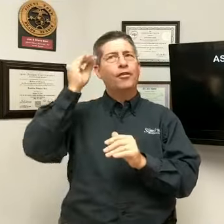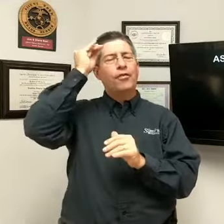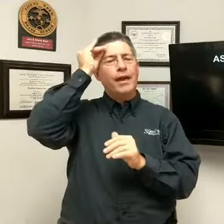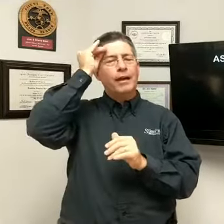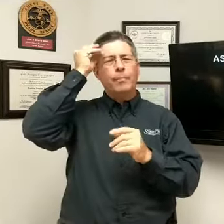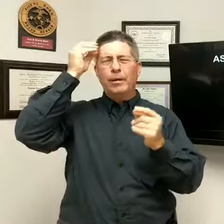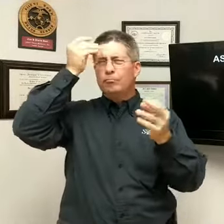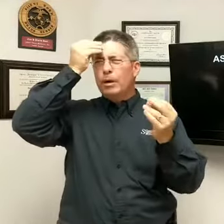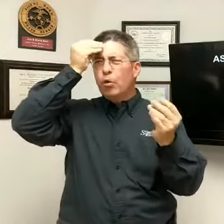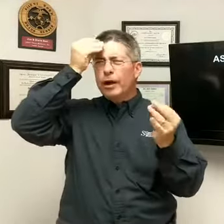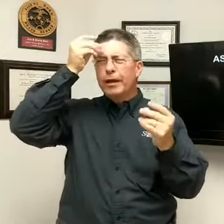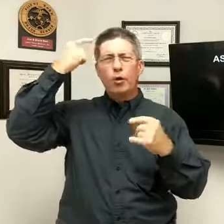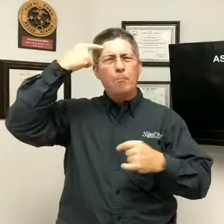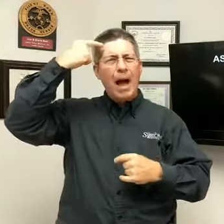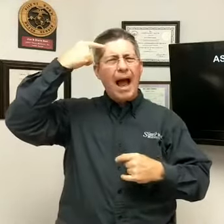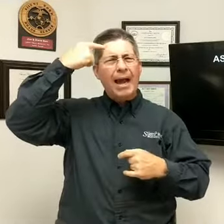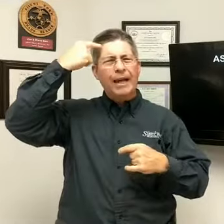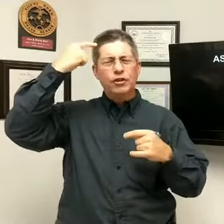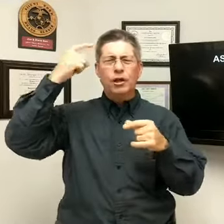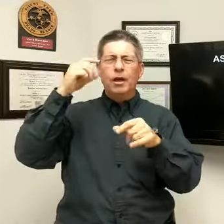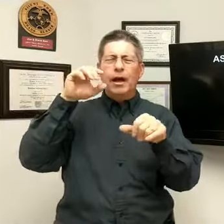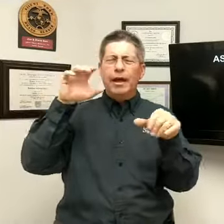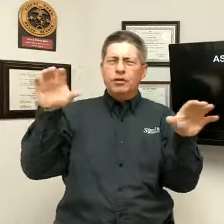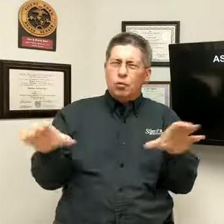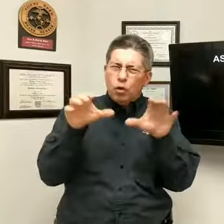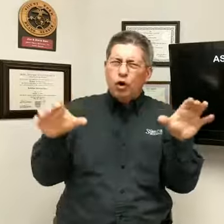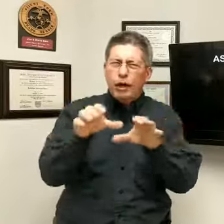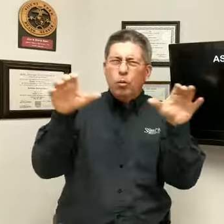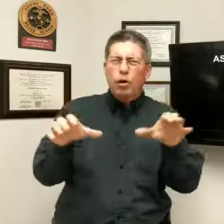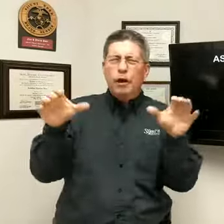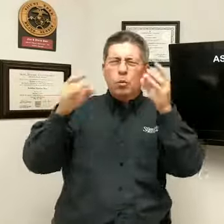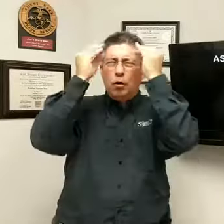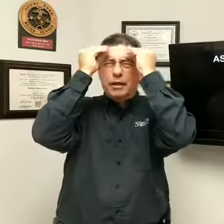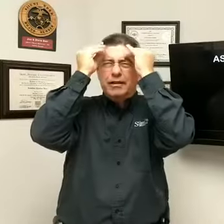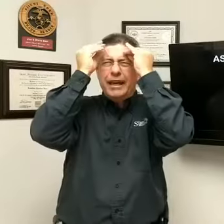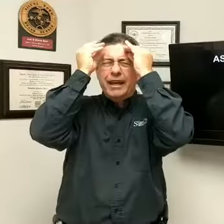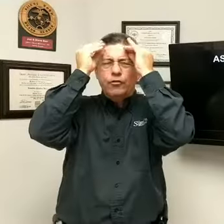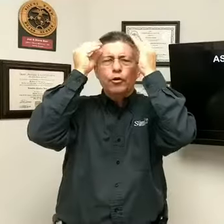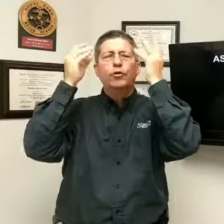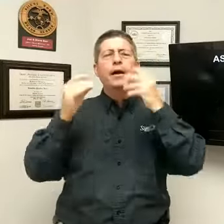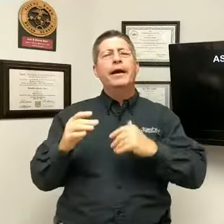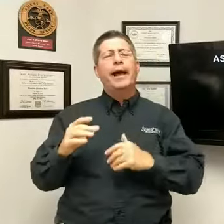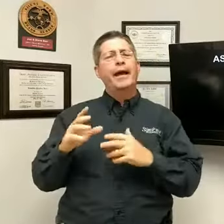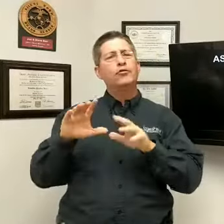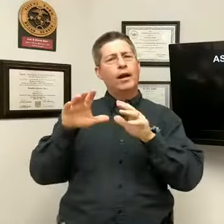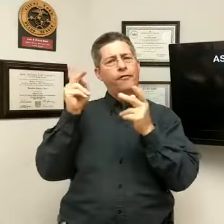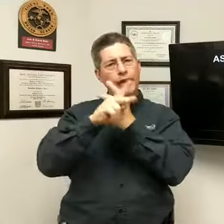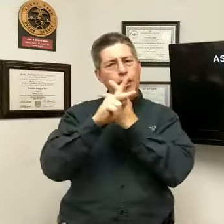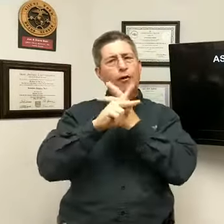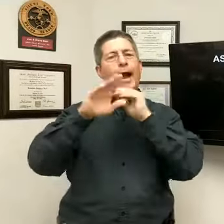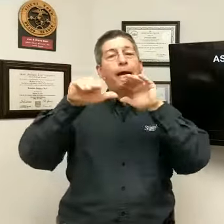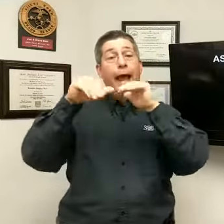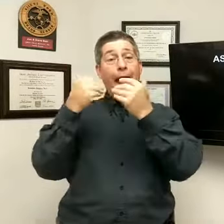think, be working. Your mind has to work and work and work and think it through and try to figure out